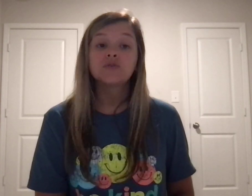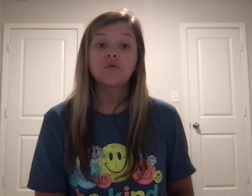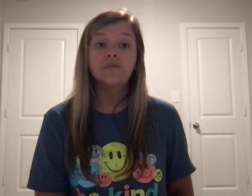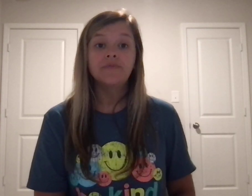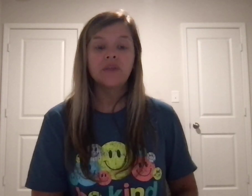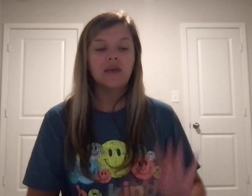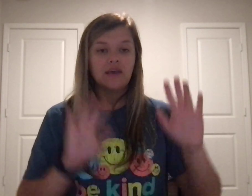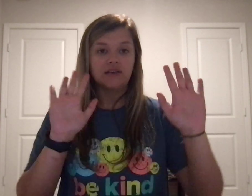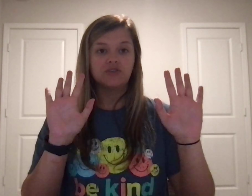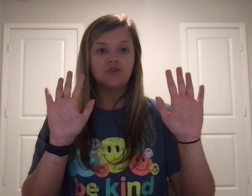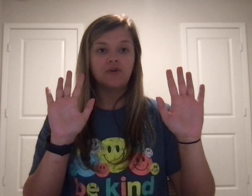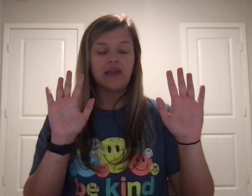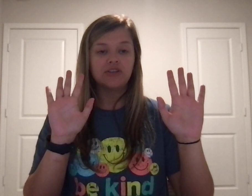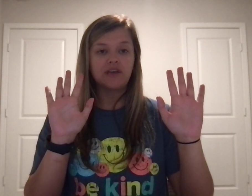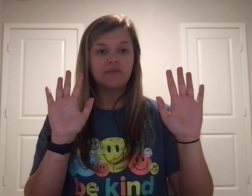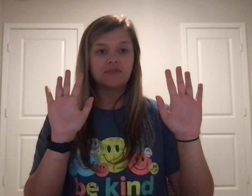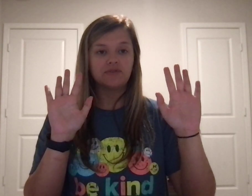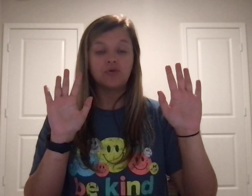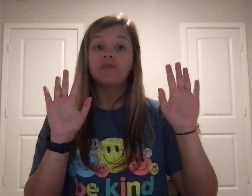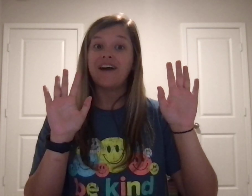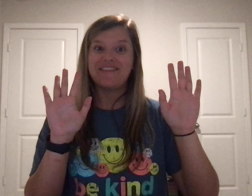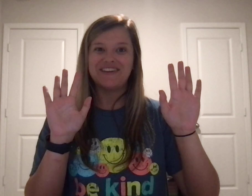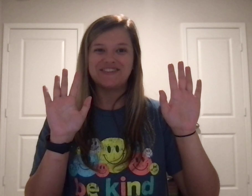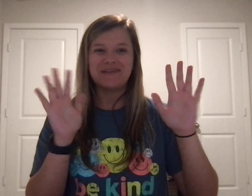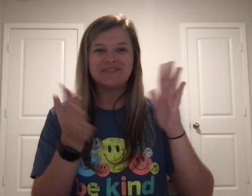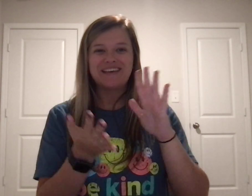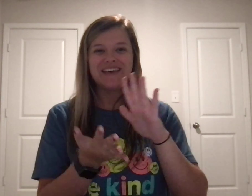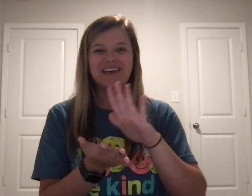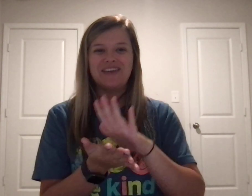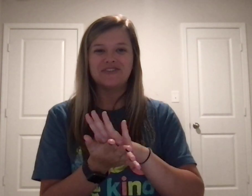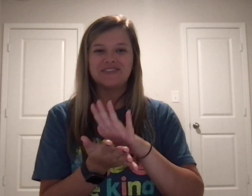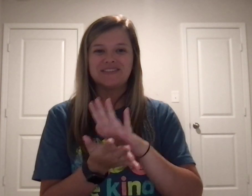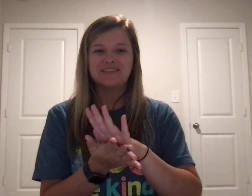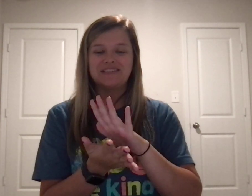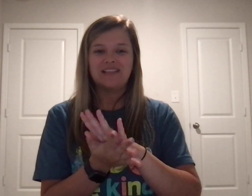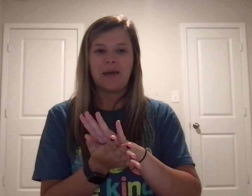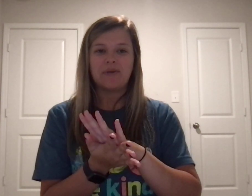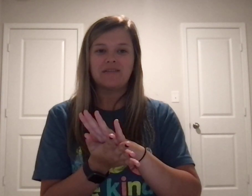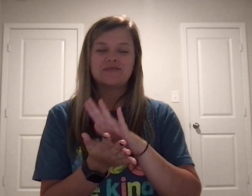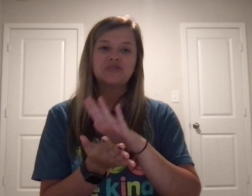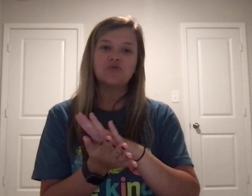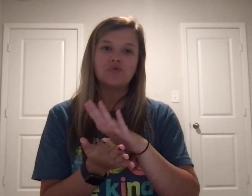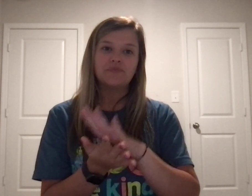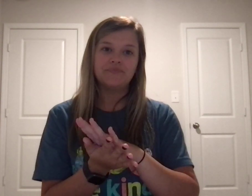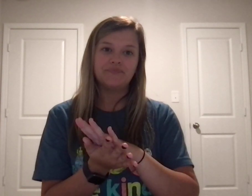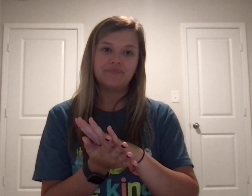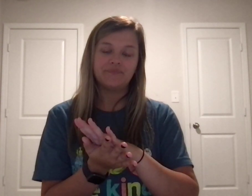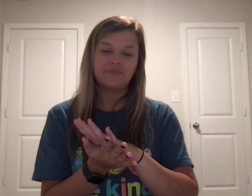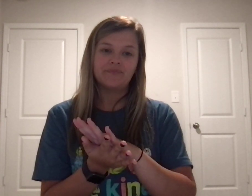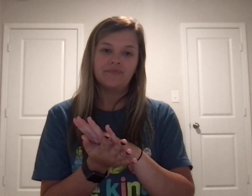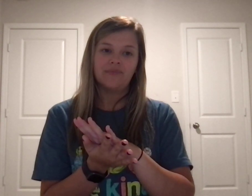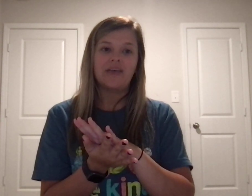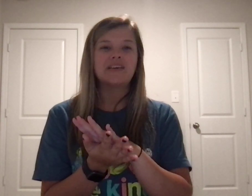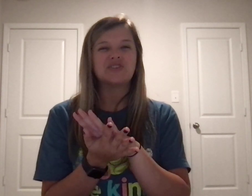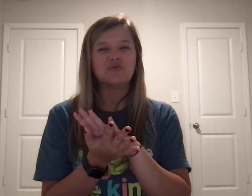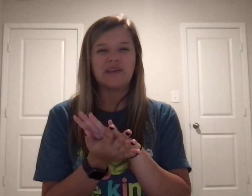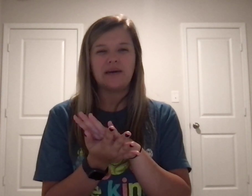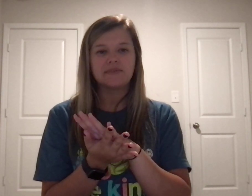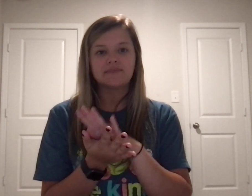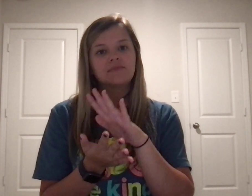School is 2 hand shapes, 2 5 hand shapes, and you're just clapping. School. I think it's 2 taps.